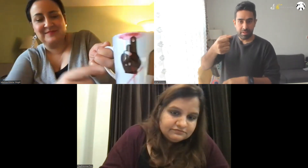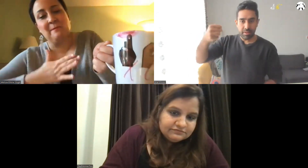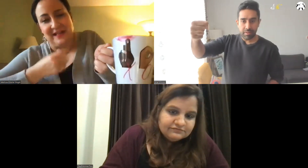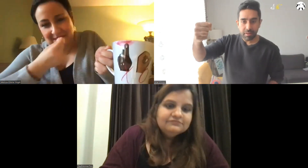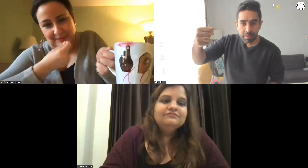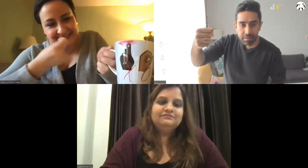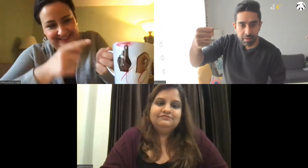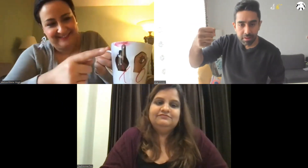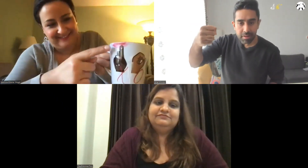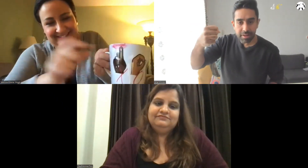person.